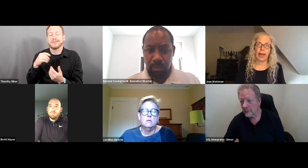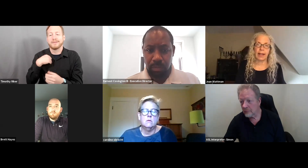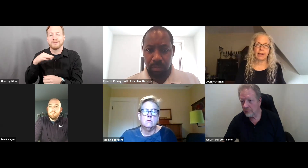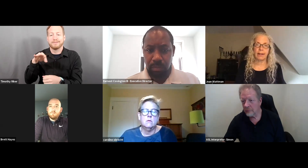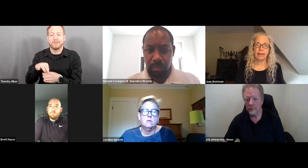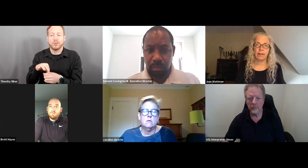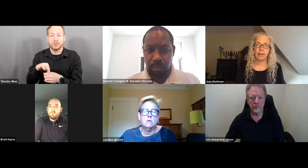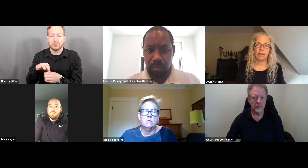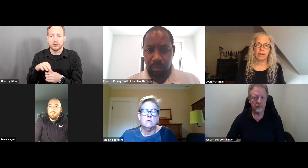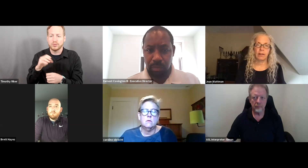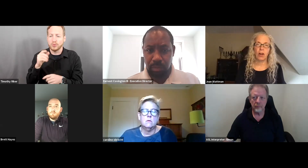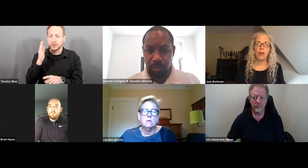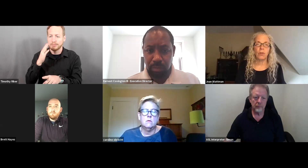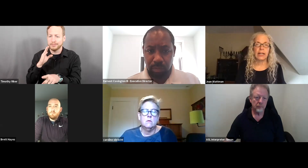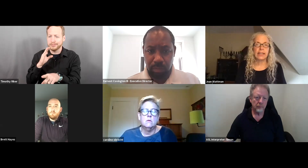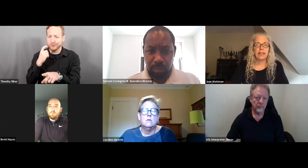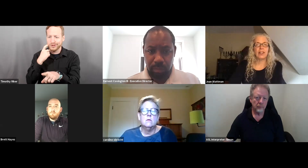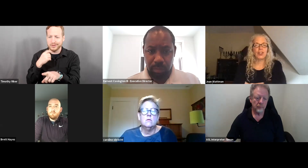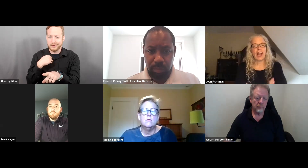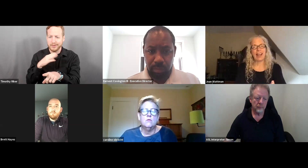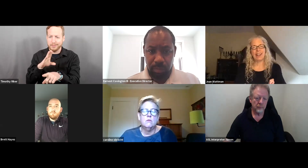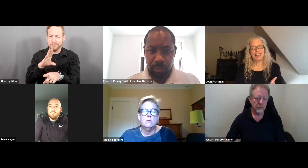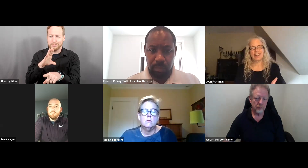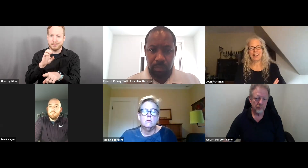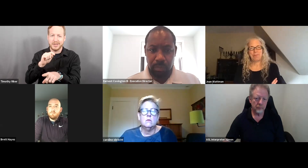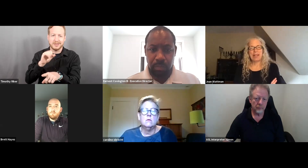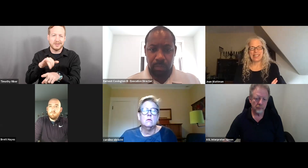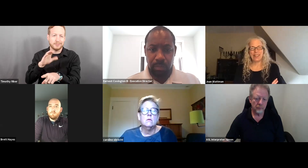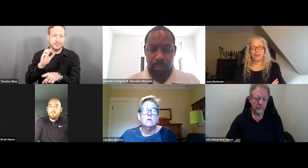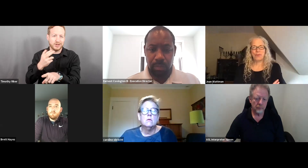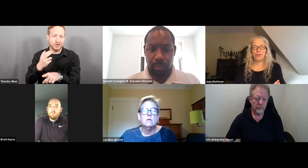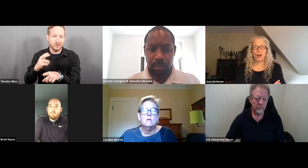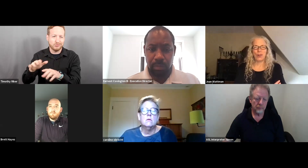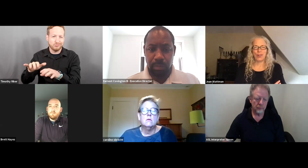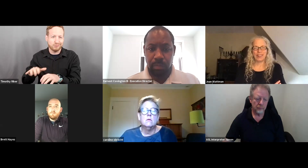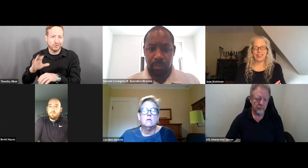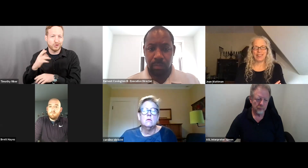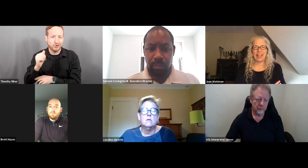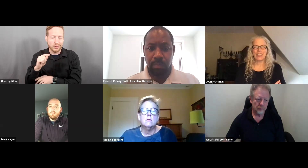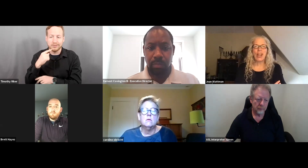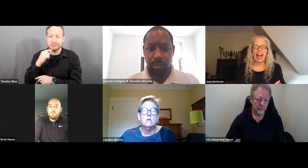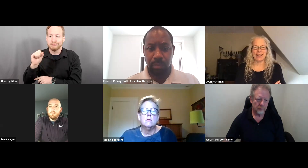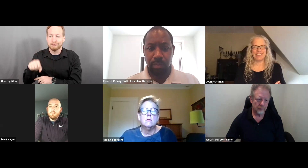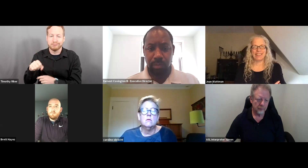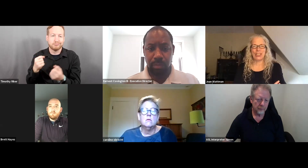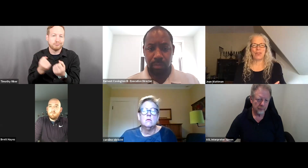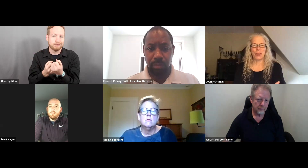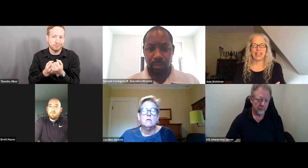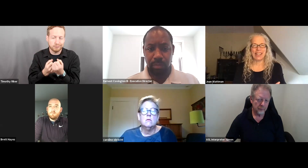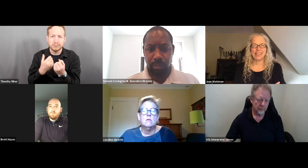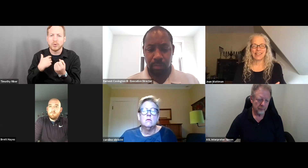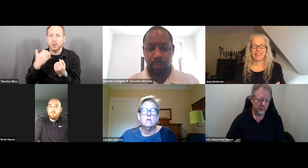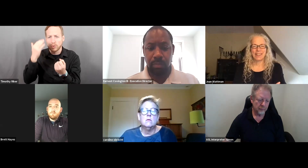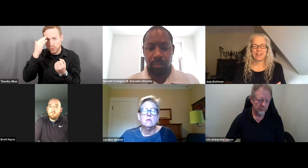do that. Oh, I see on a chat, Betsy wrote on the chat that she